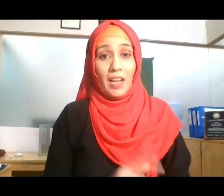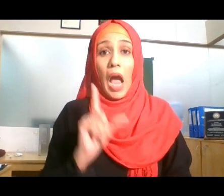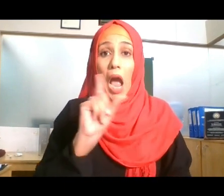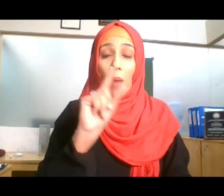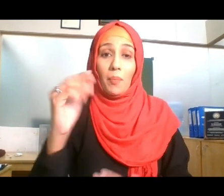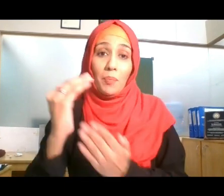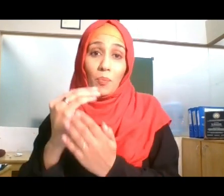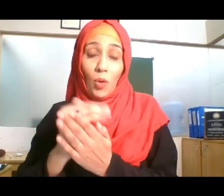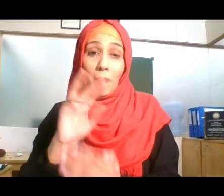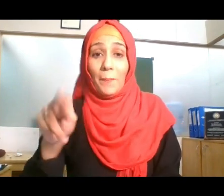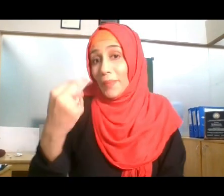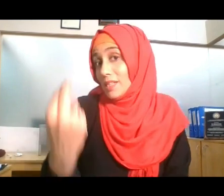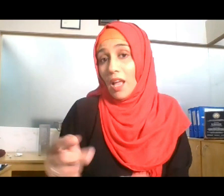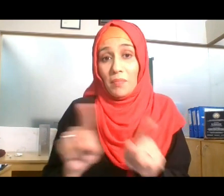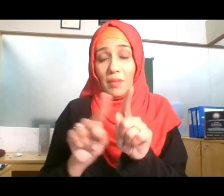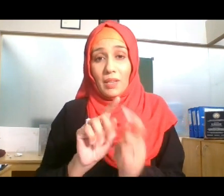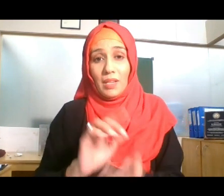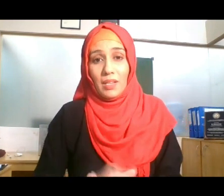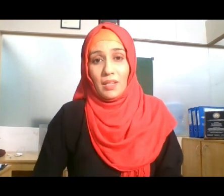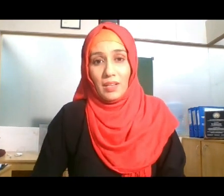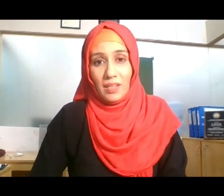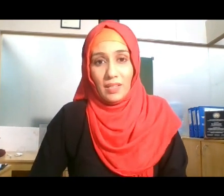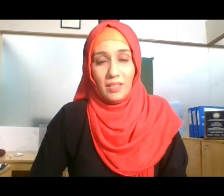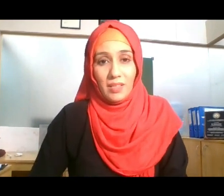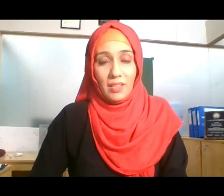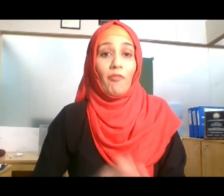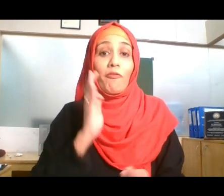for example, being started by Facebook.